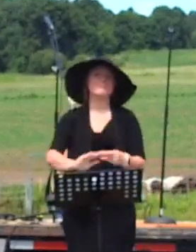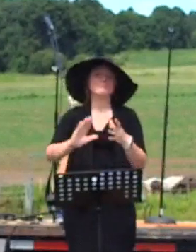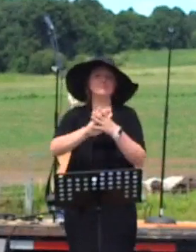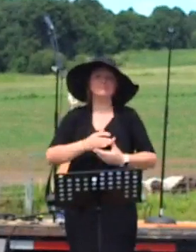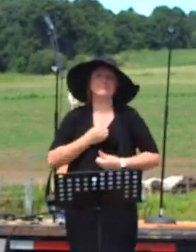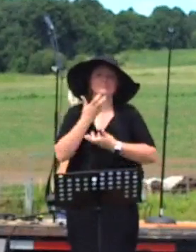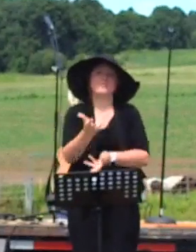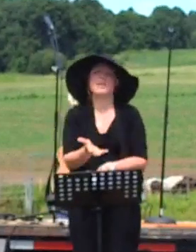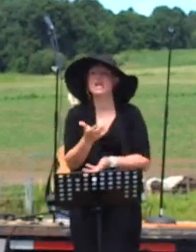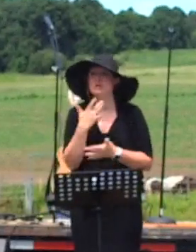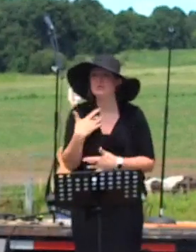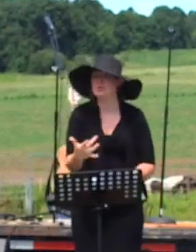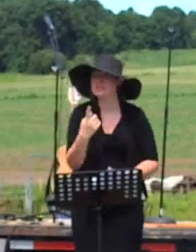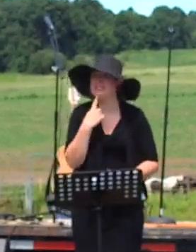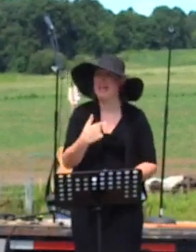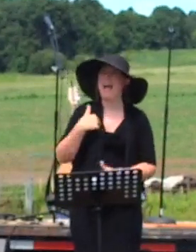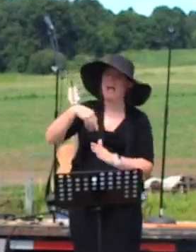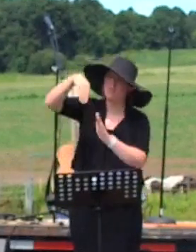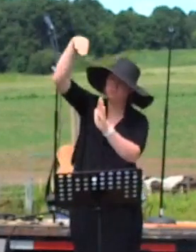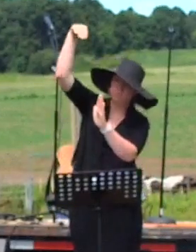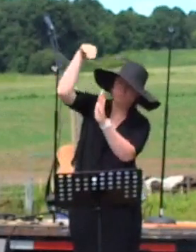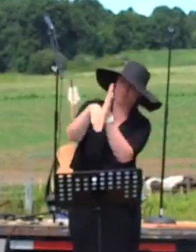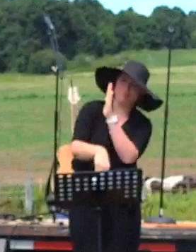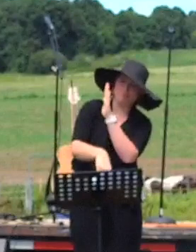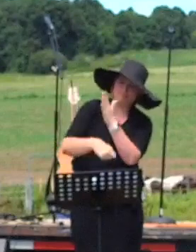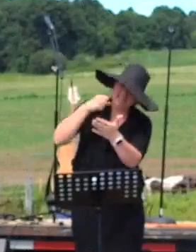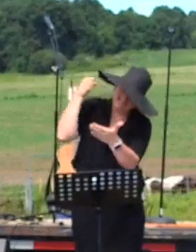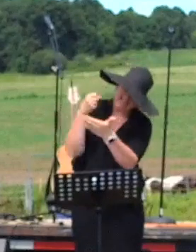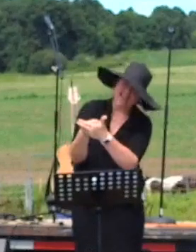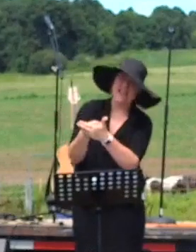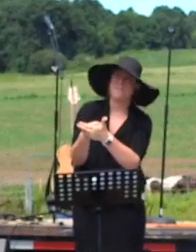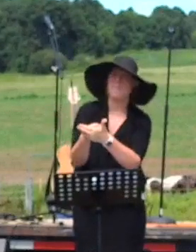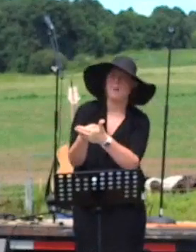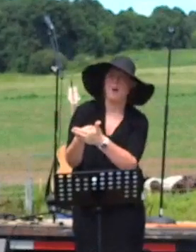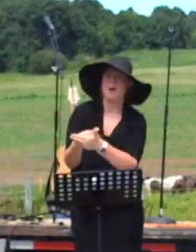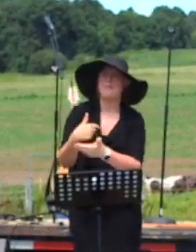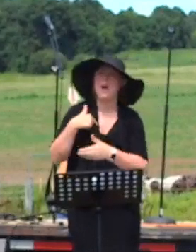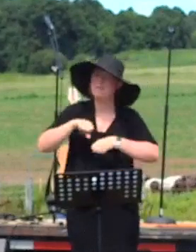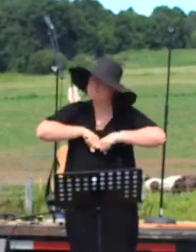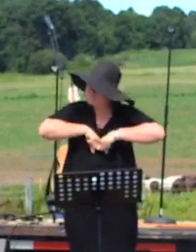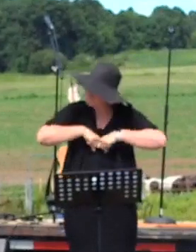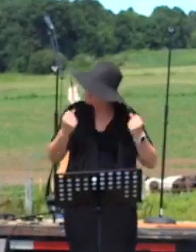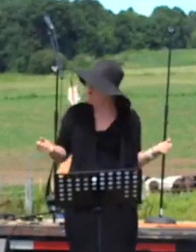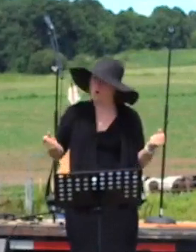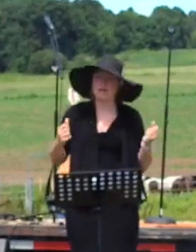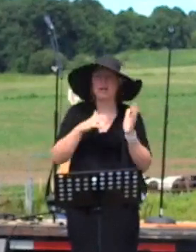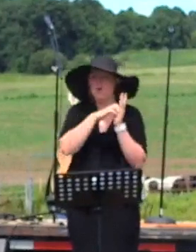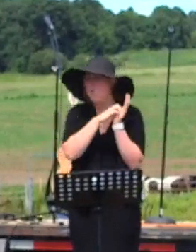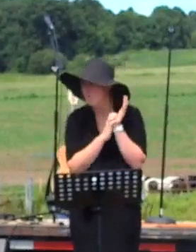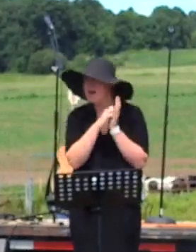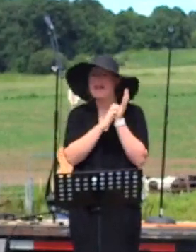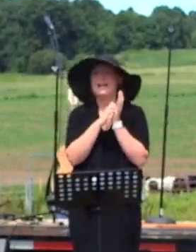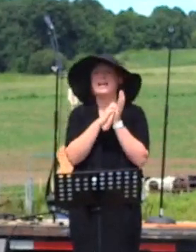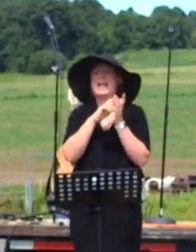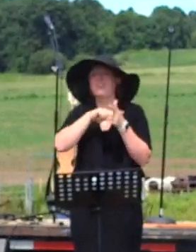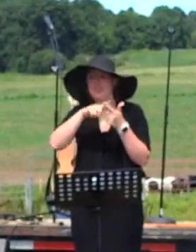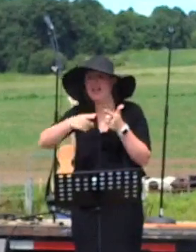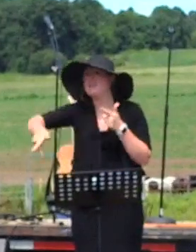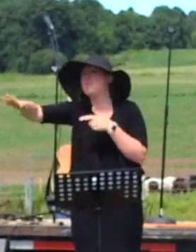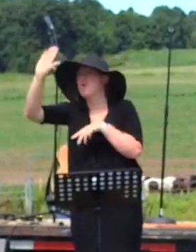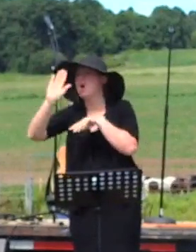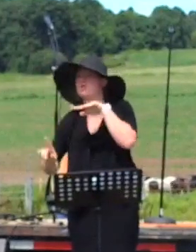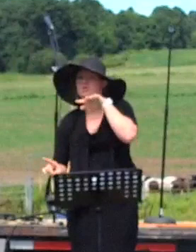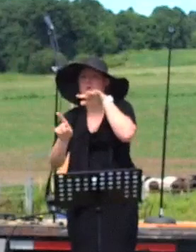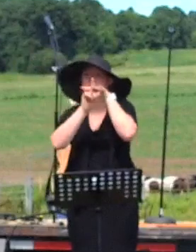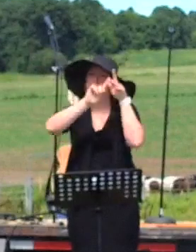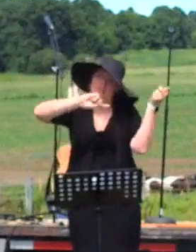from someone's pit of despair when they were completely broken down and weak. And God